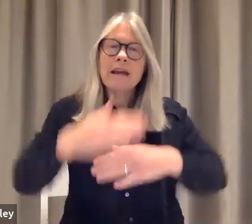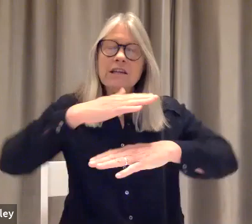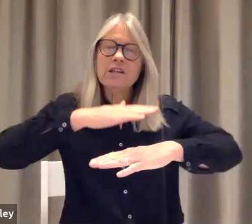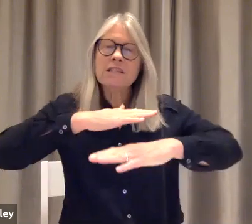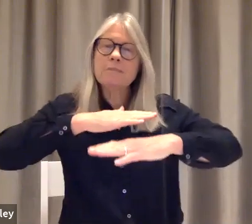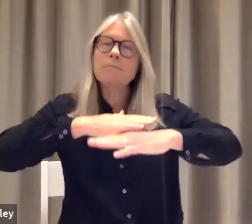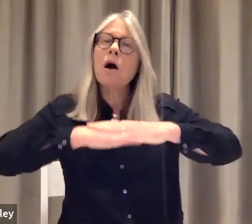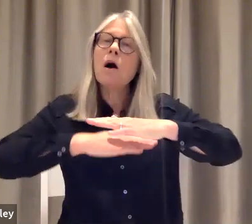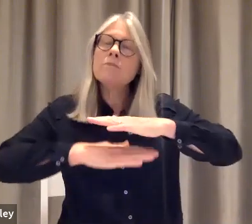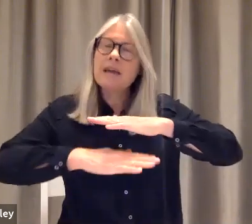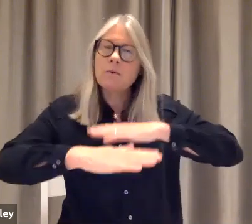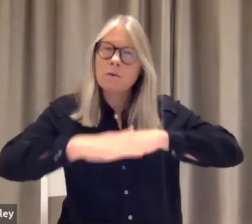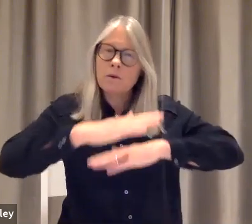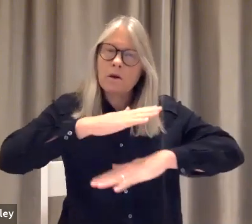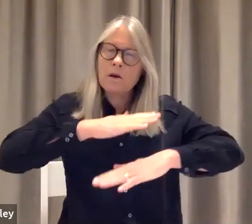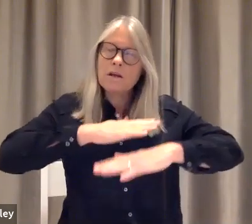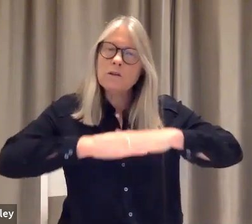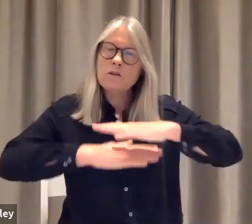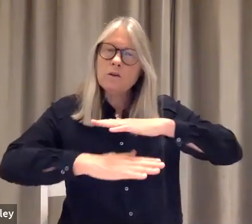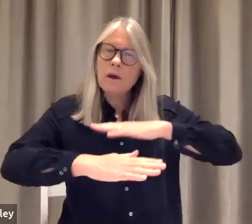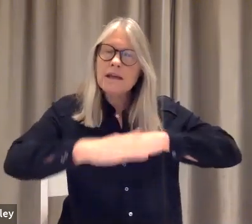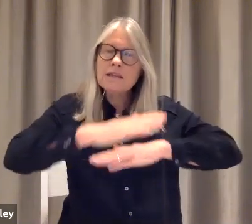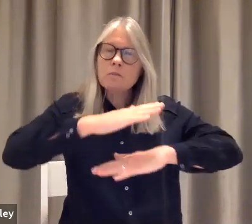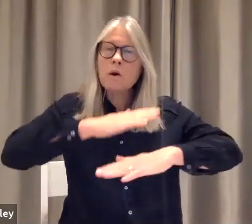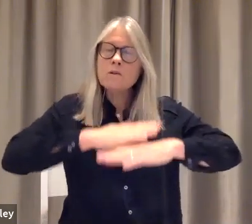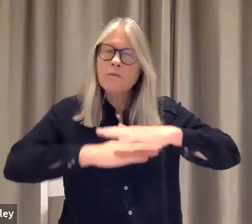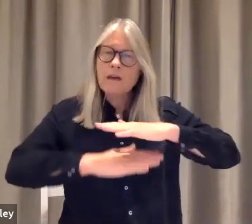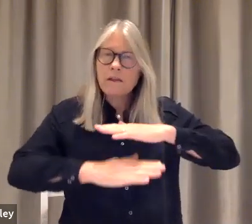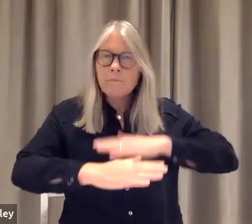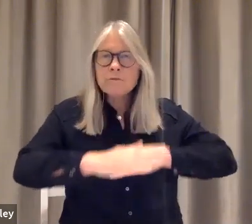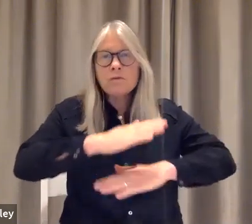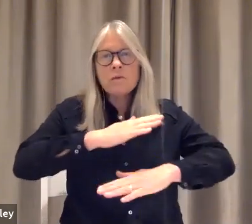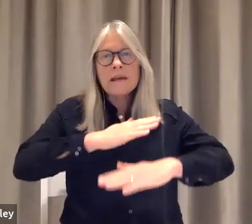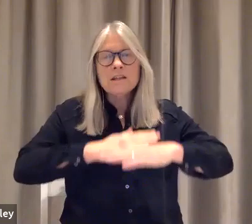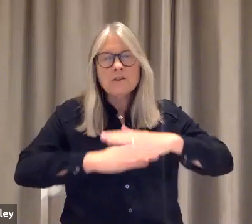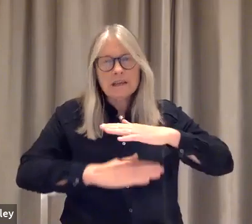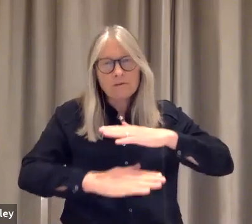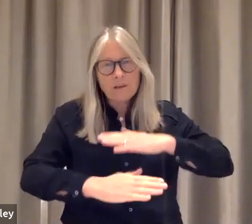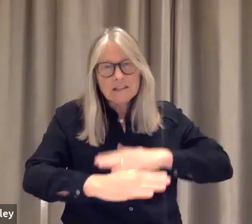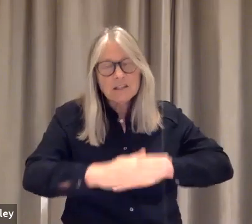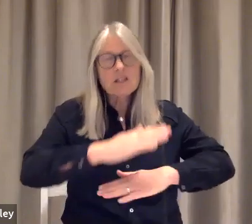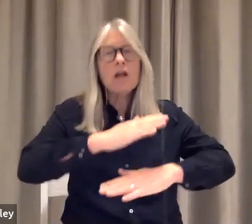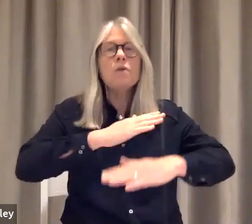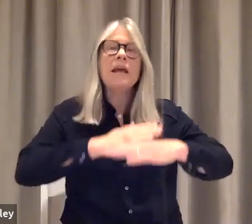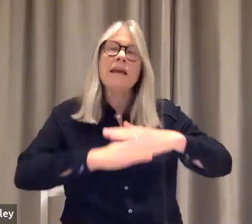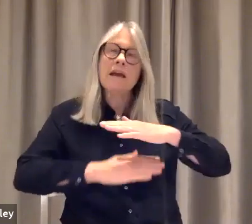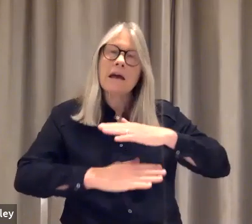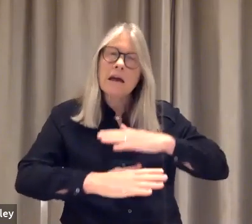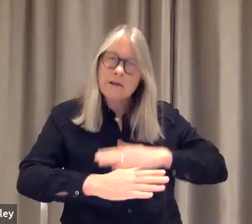self-regulation is to calm down. So two hands, one on top of the other, drawing into yourself nice and slowly. So you